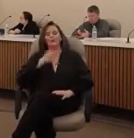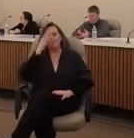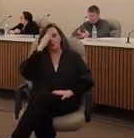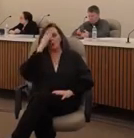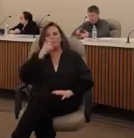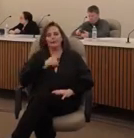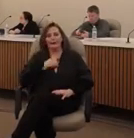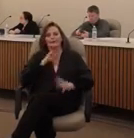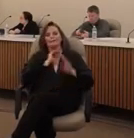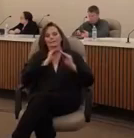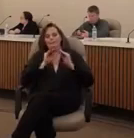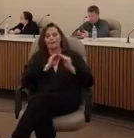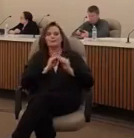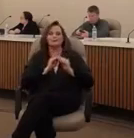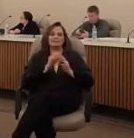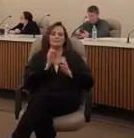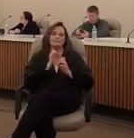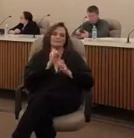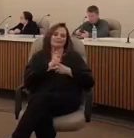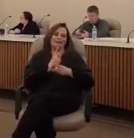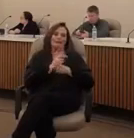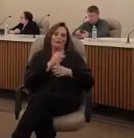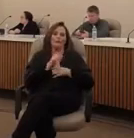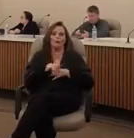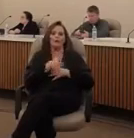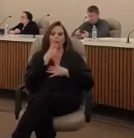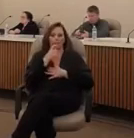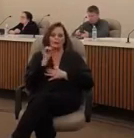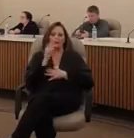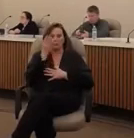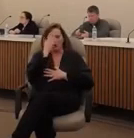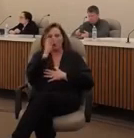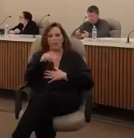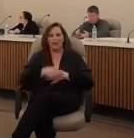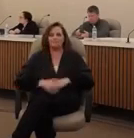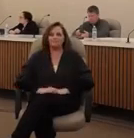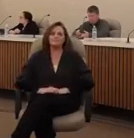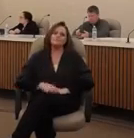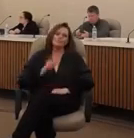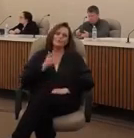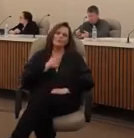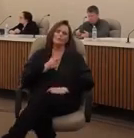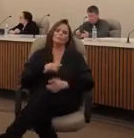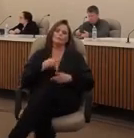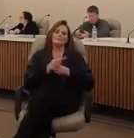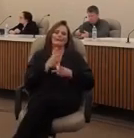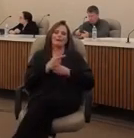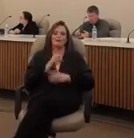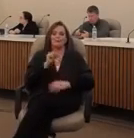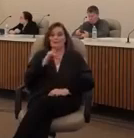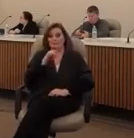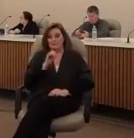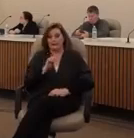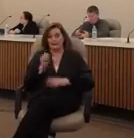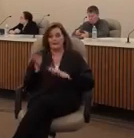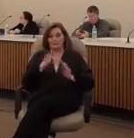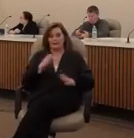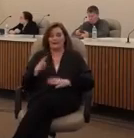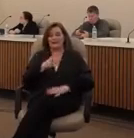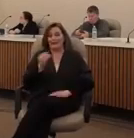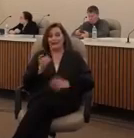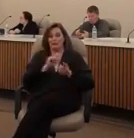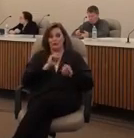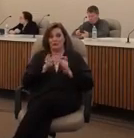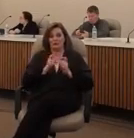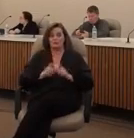striping. I'm sure we'll be in touch with Chris Martin about kind of the site plan related types of changes that, we can take a look